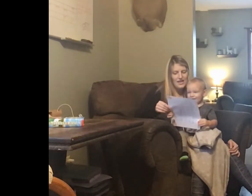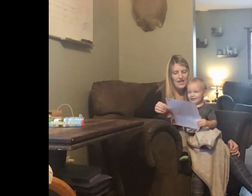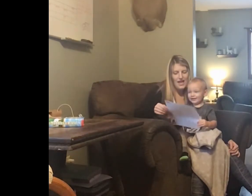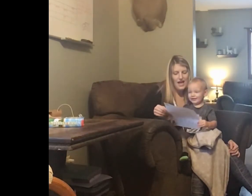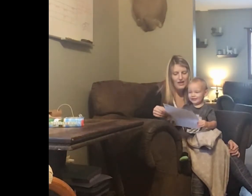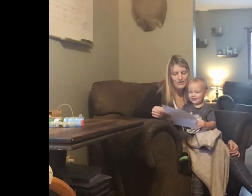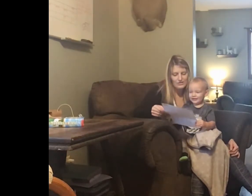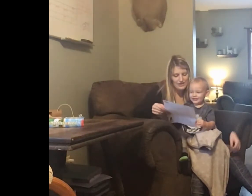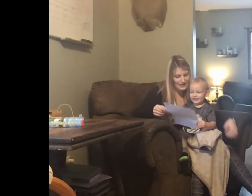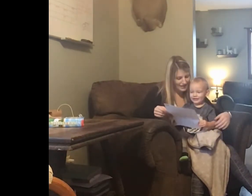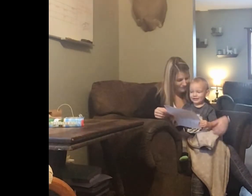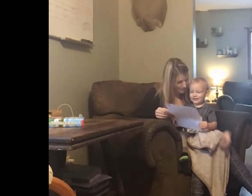How do you sign, can I have the paper?